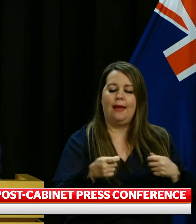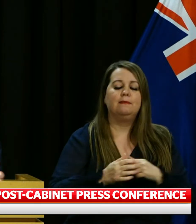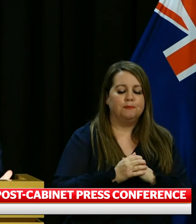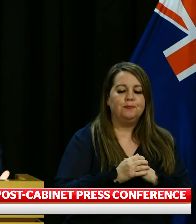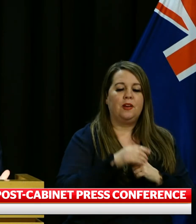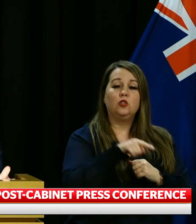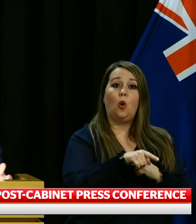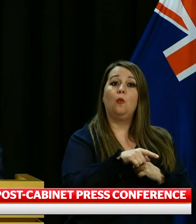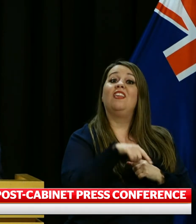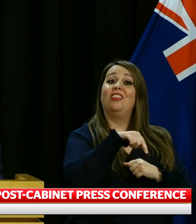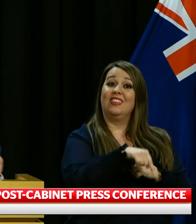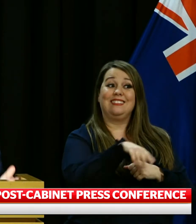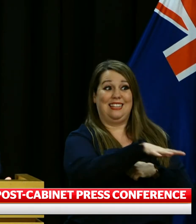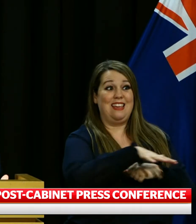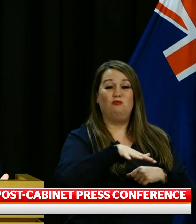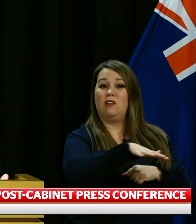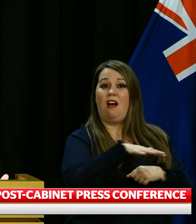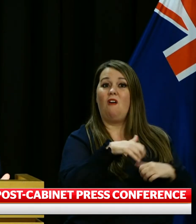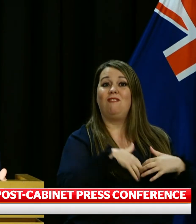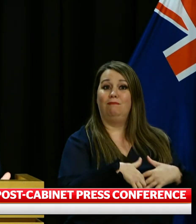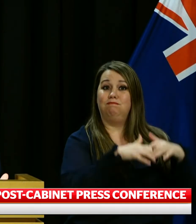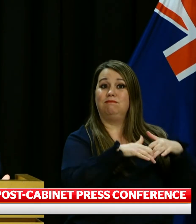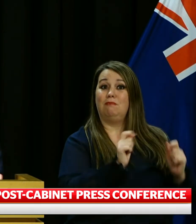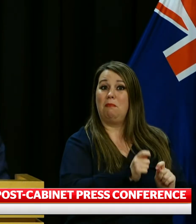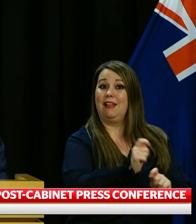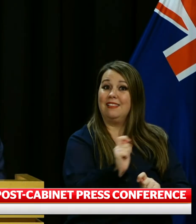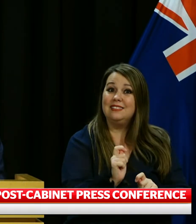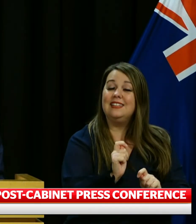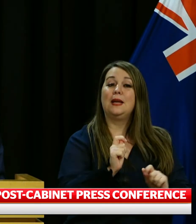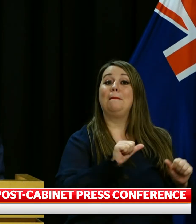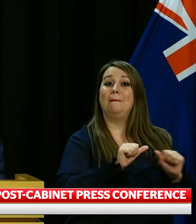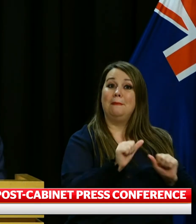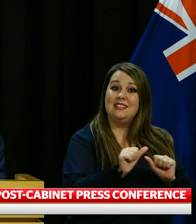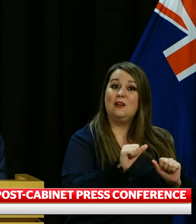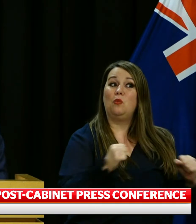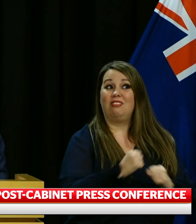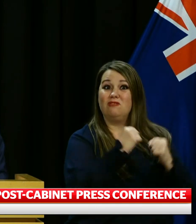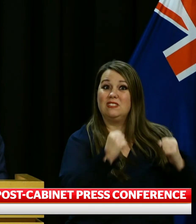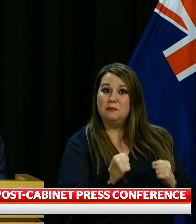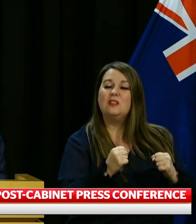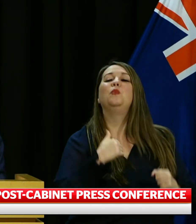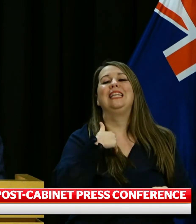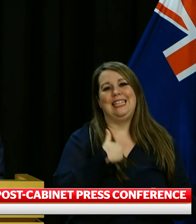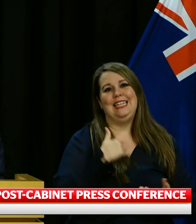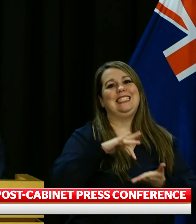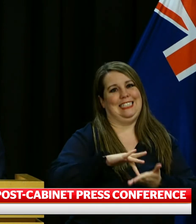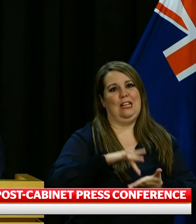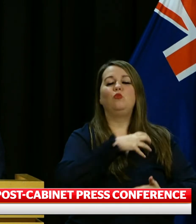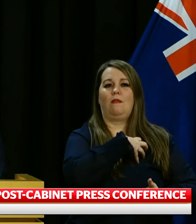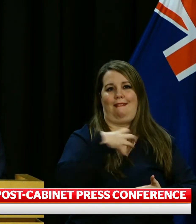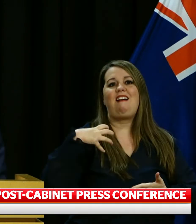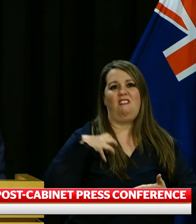rebuild as it was before, in some cases building back better with more resilience, that does require central government involvement. But